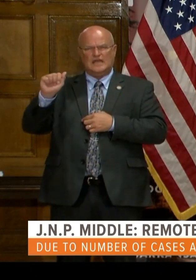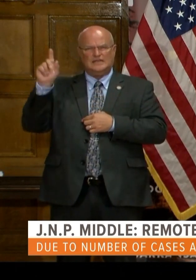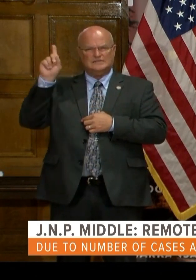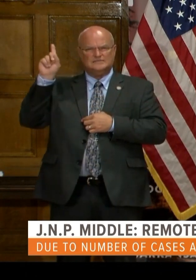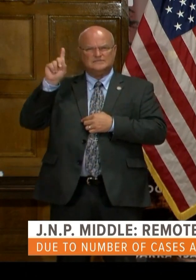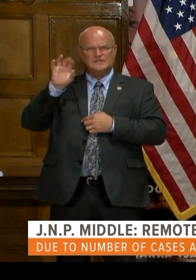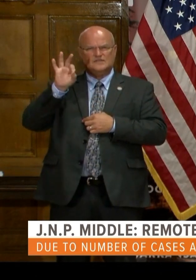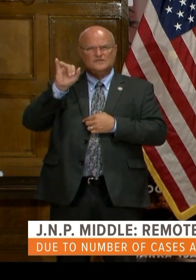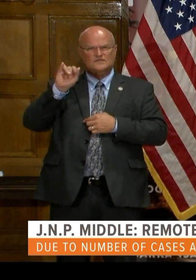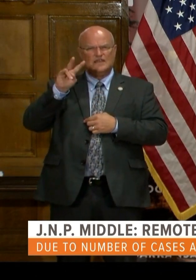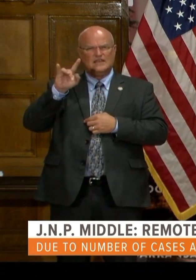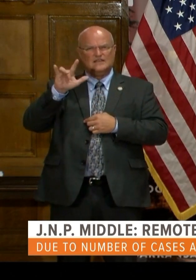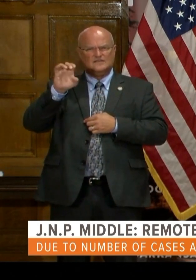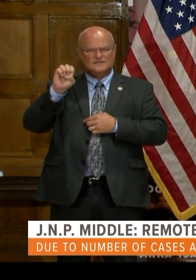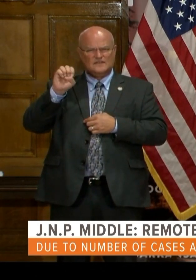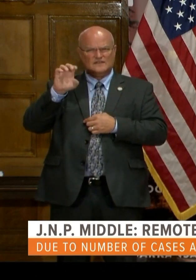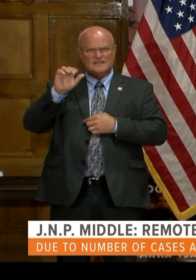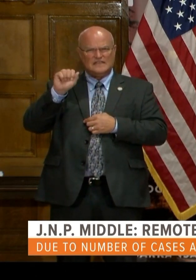there,